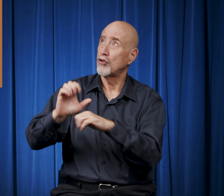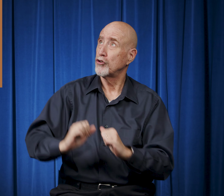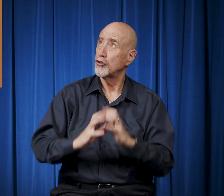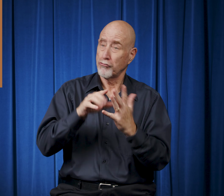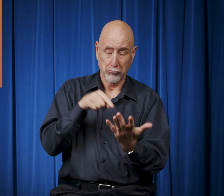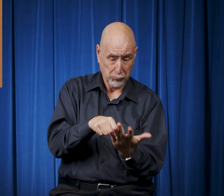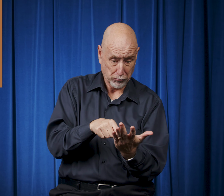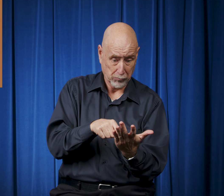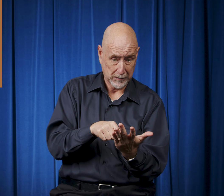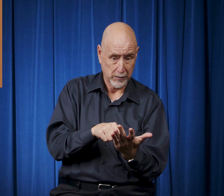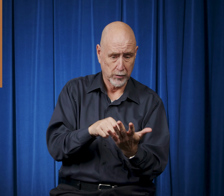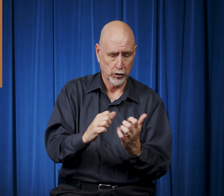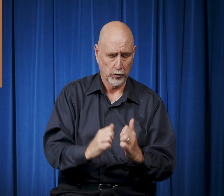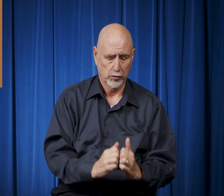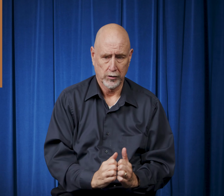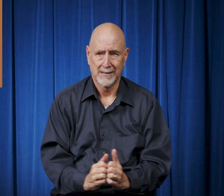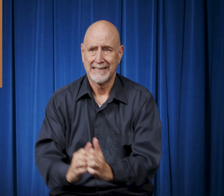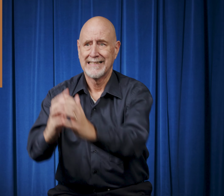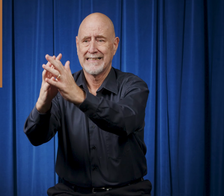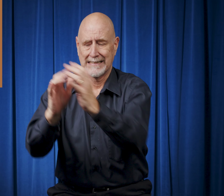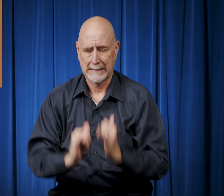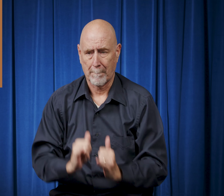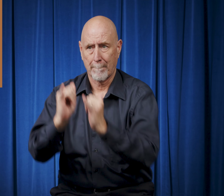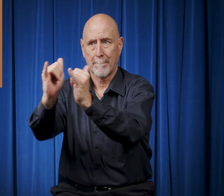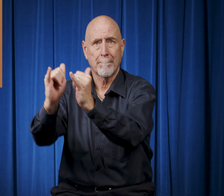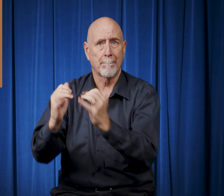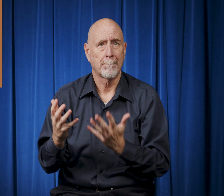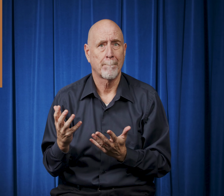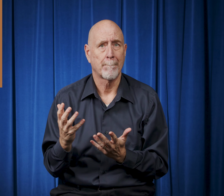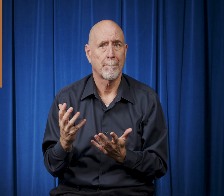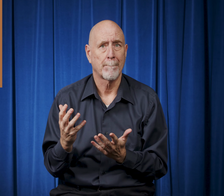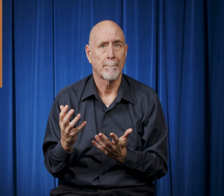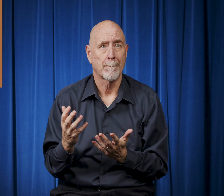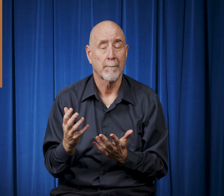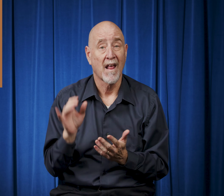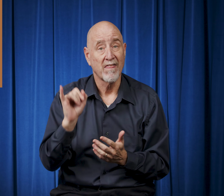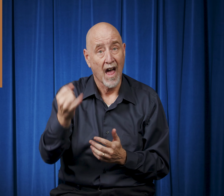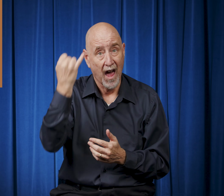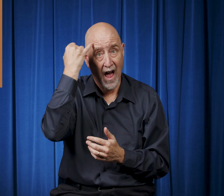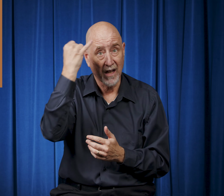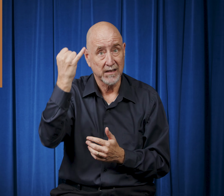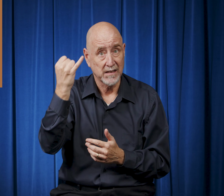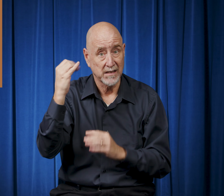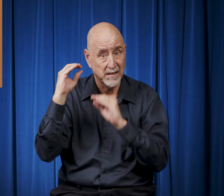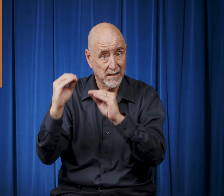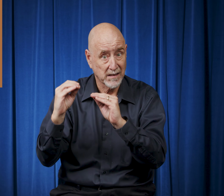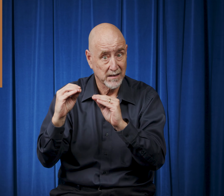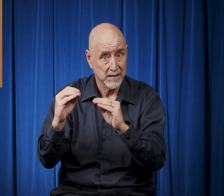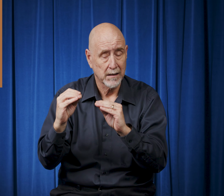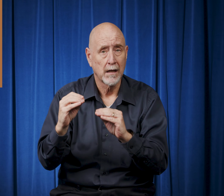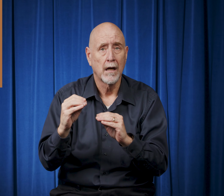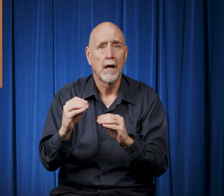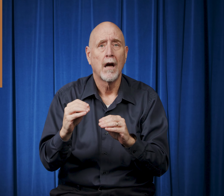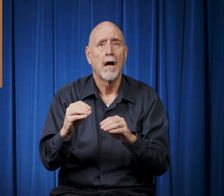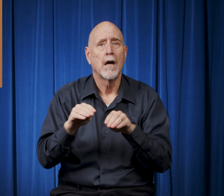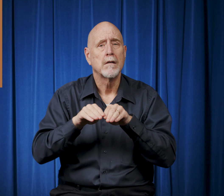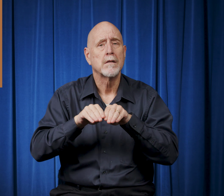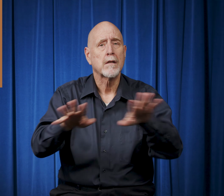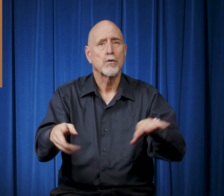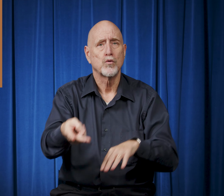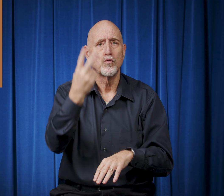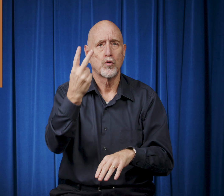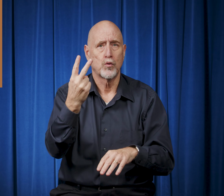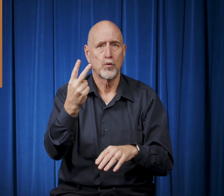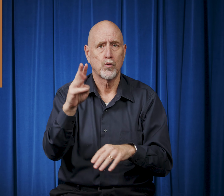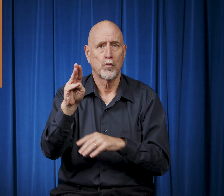to restore it in the same manner. Now, this ideology led to two simultaneous movements,